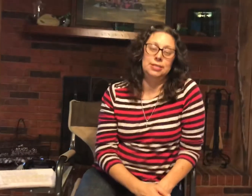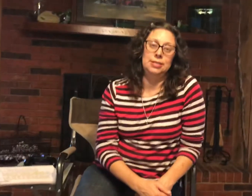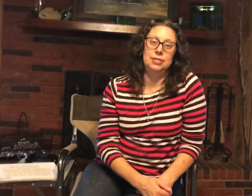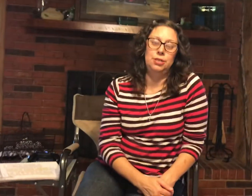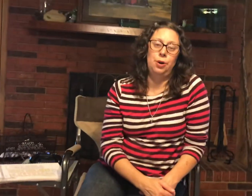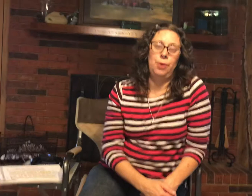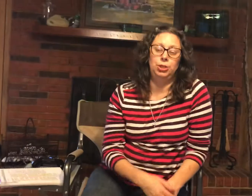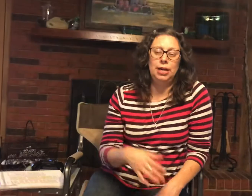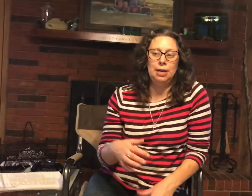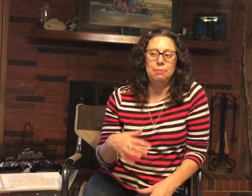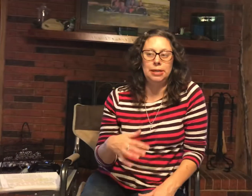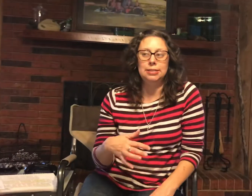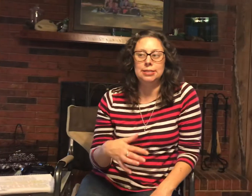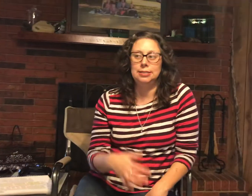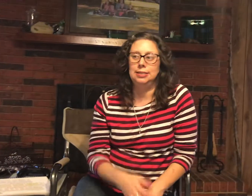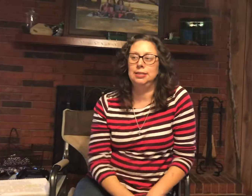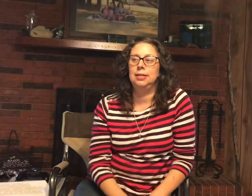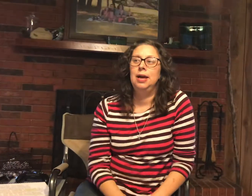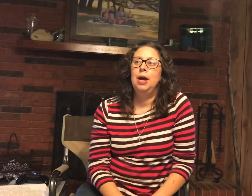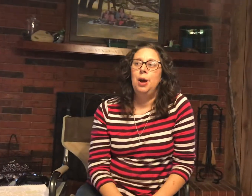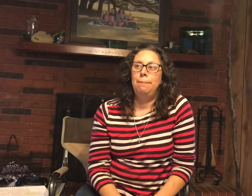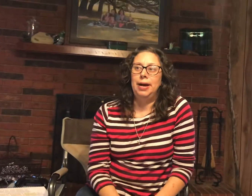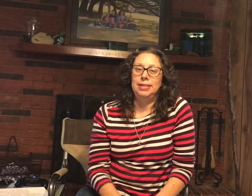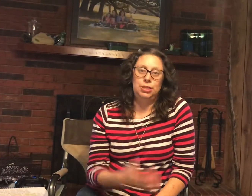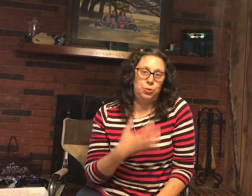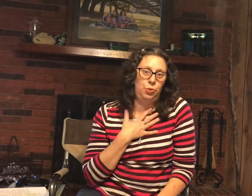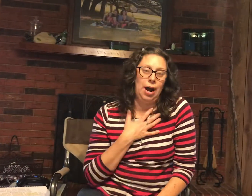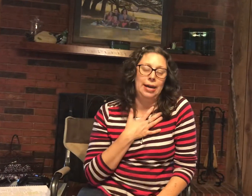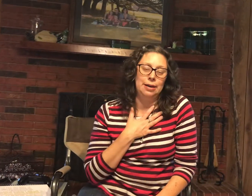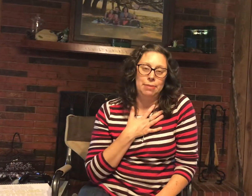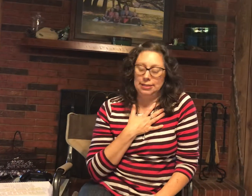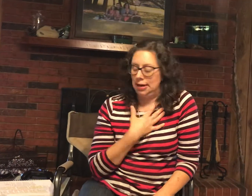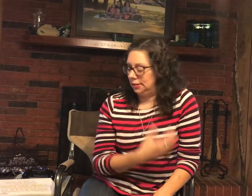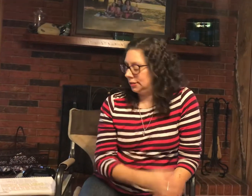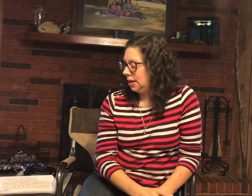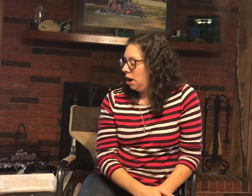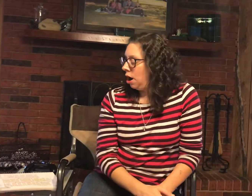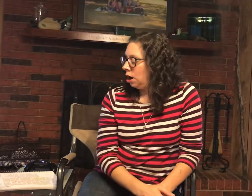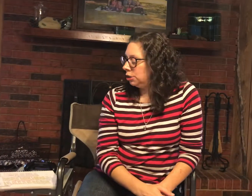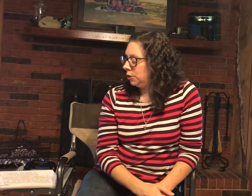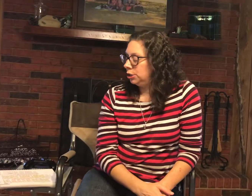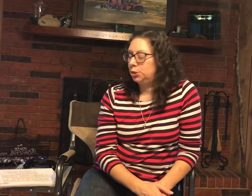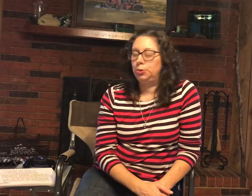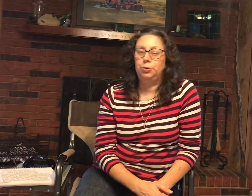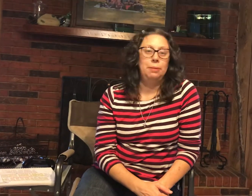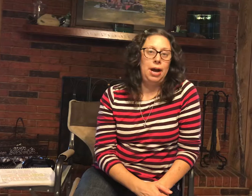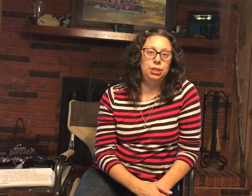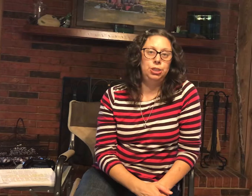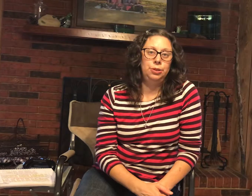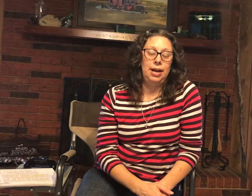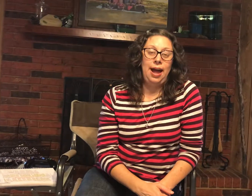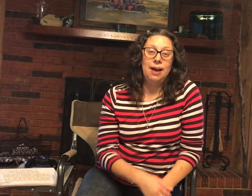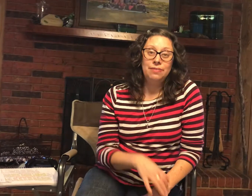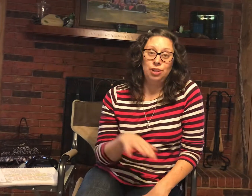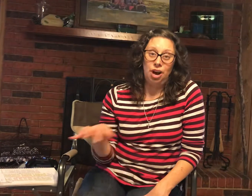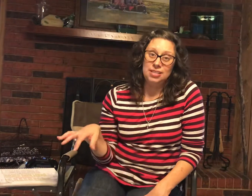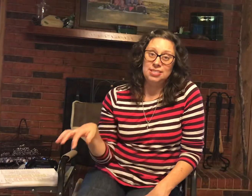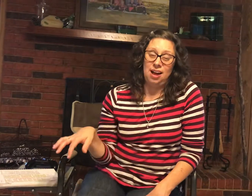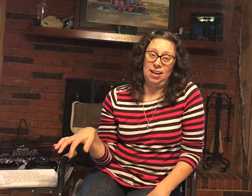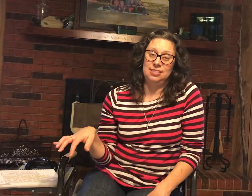sentences. So I try to keep it consistent, but that's where I get my signs. Also, I just want to remind you that I have a lot of signs, and